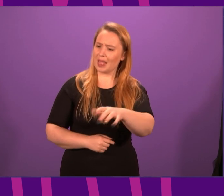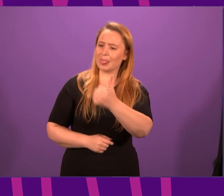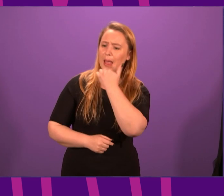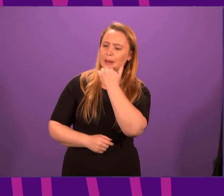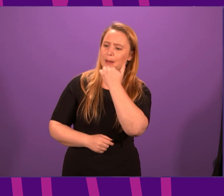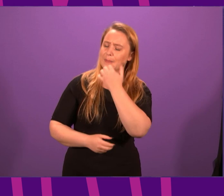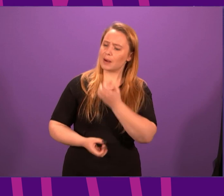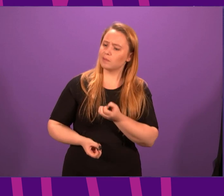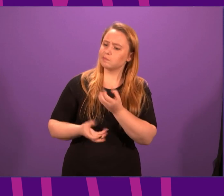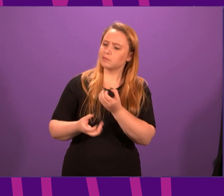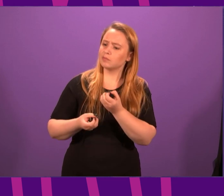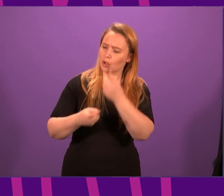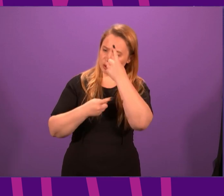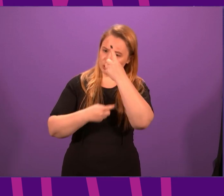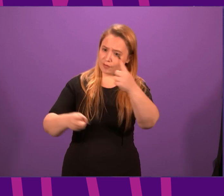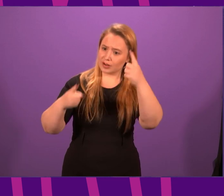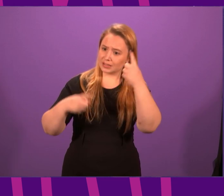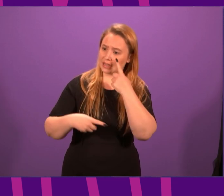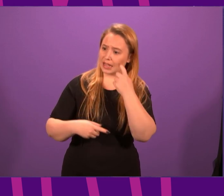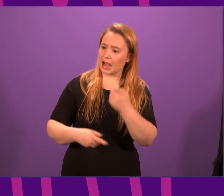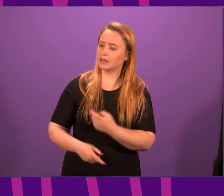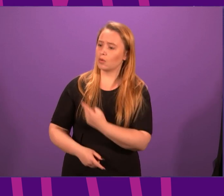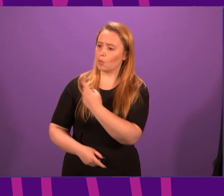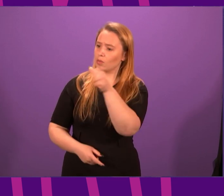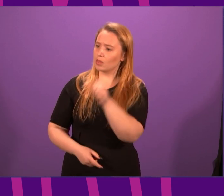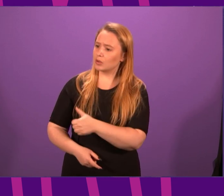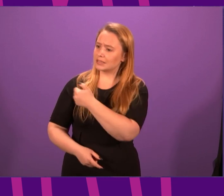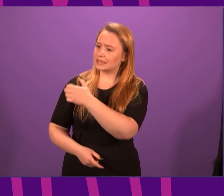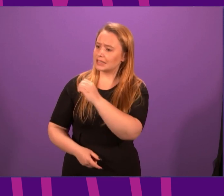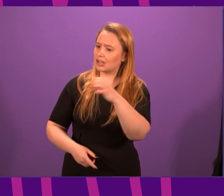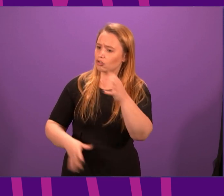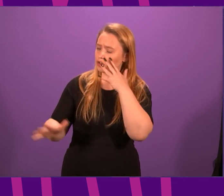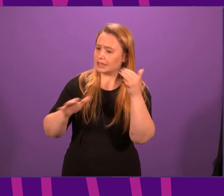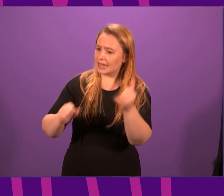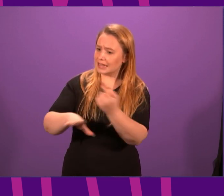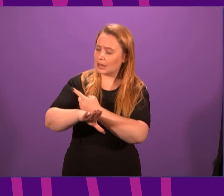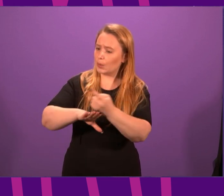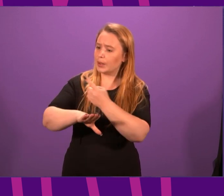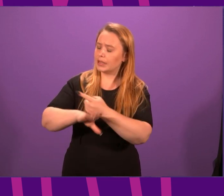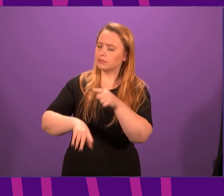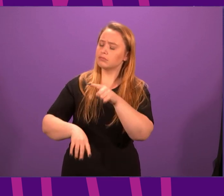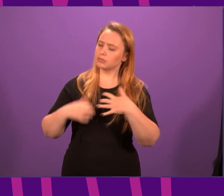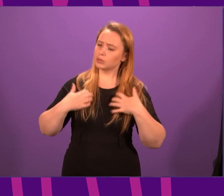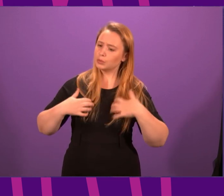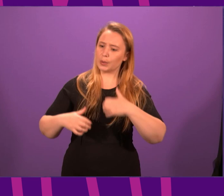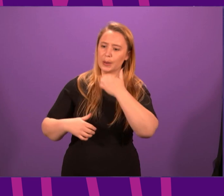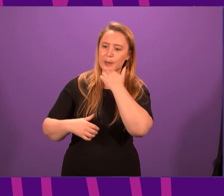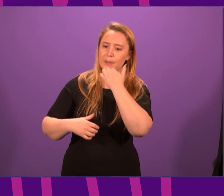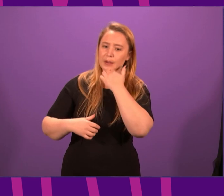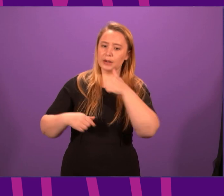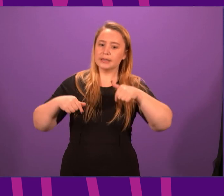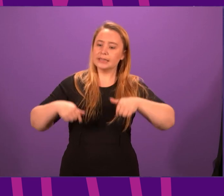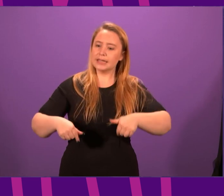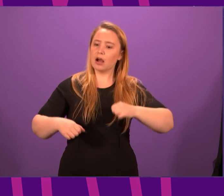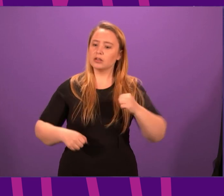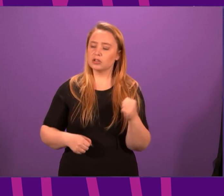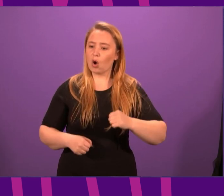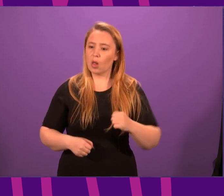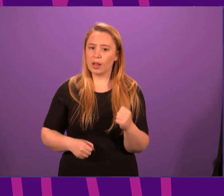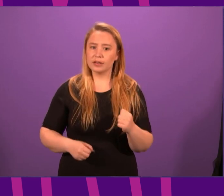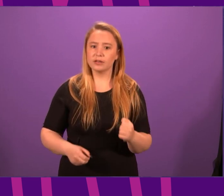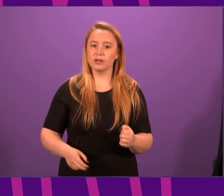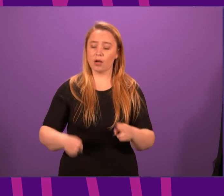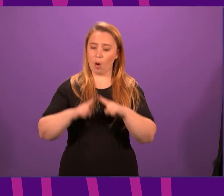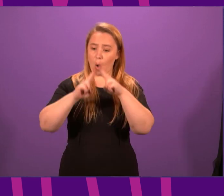Just gave that the university can test 16,000 people a week. We in Scotland are still not testing home